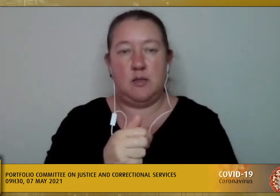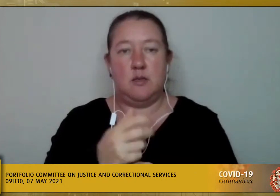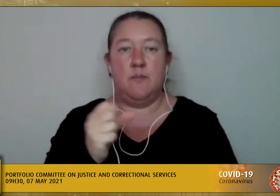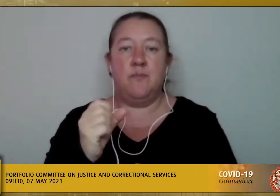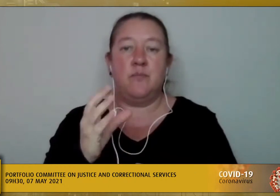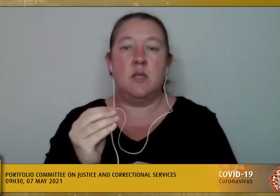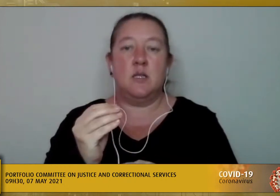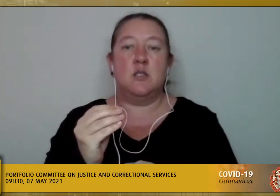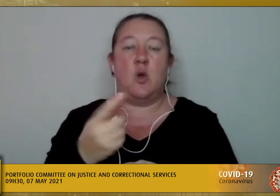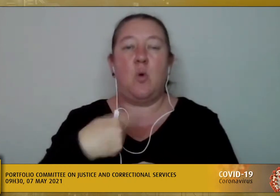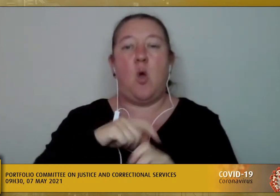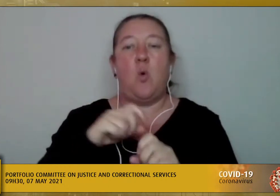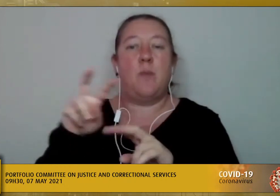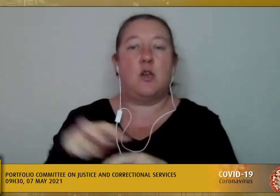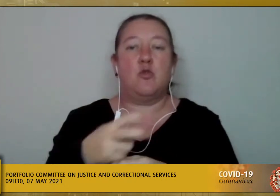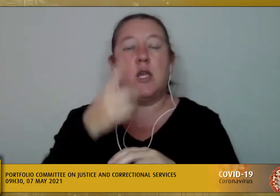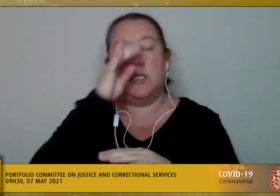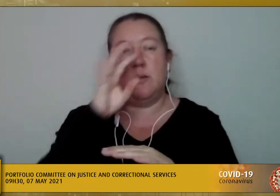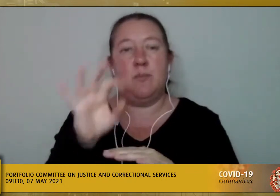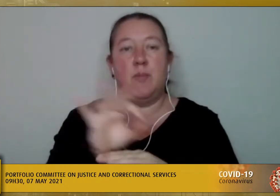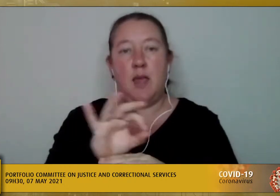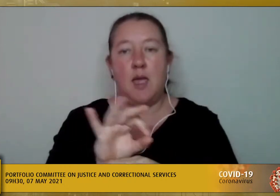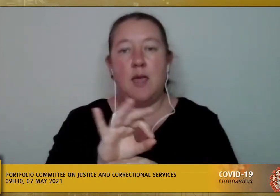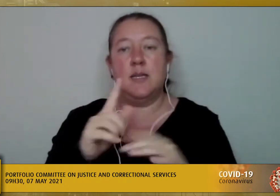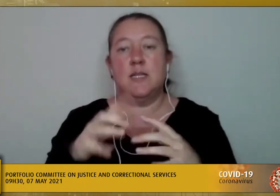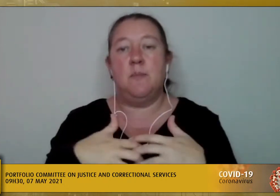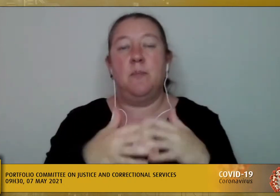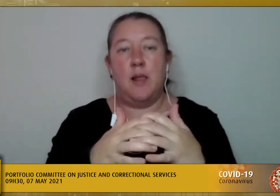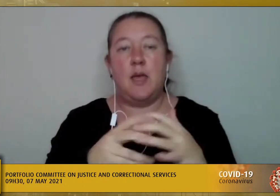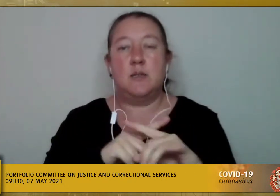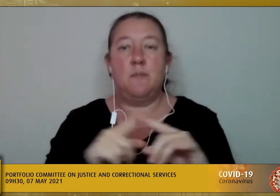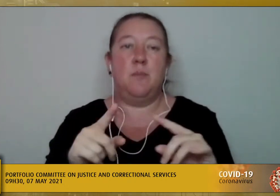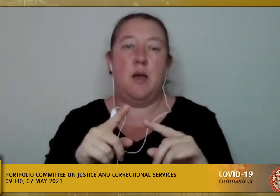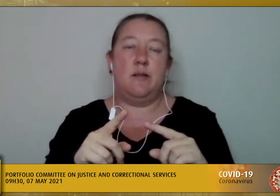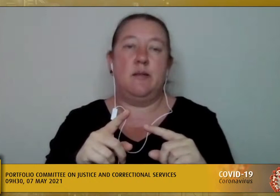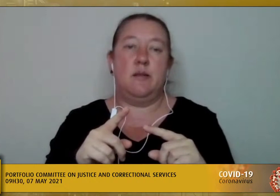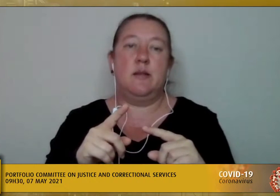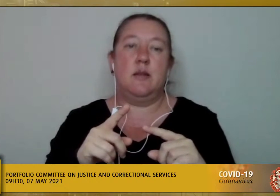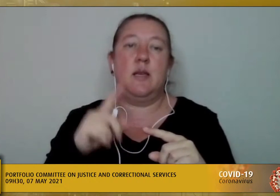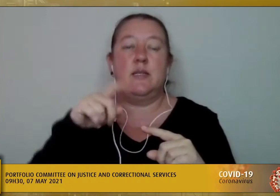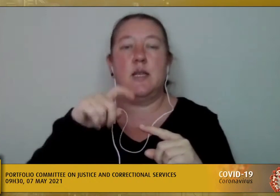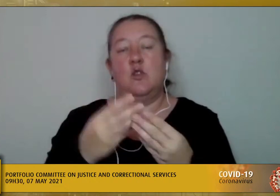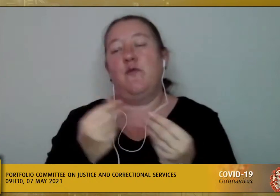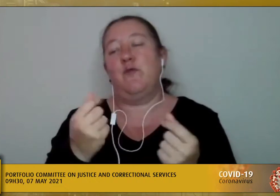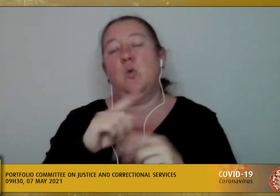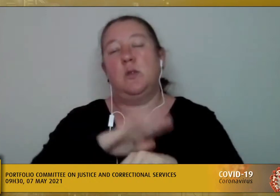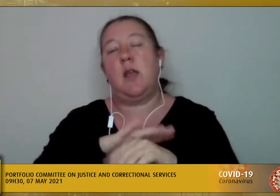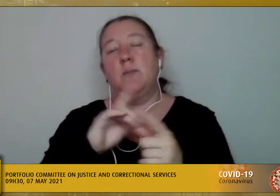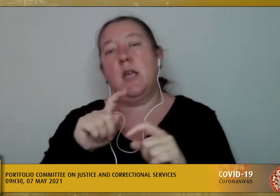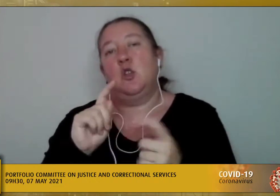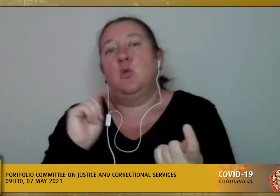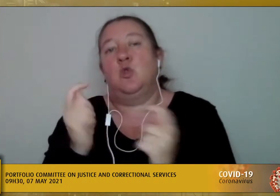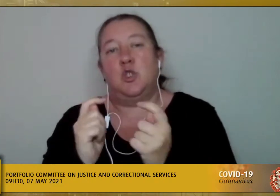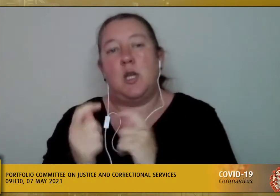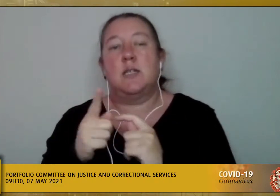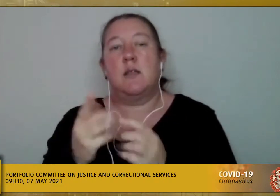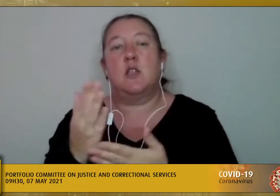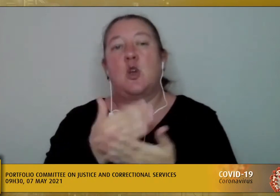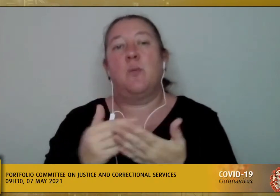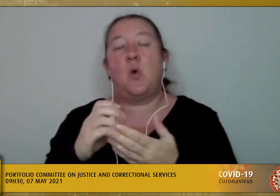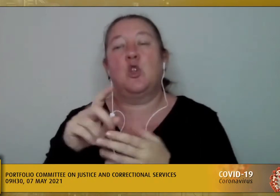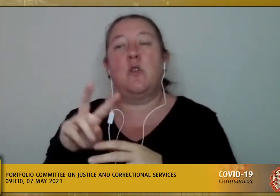our migration plan is is in place but it has had to change a few times and there's a component